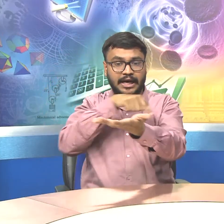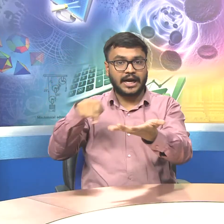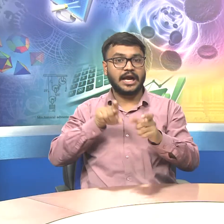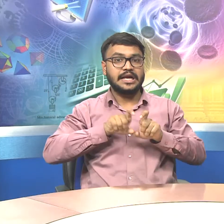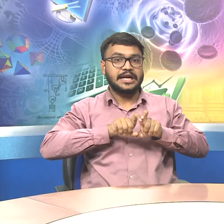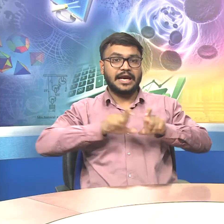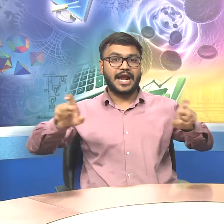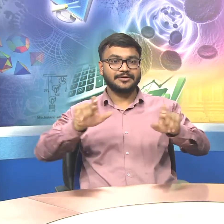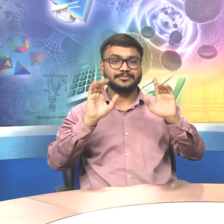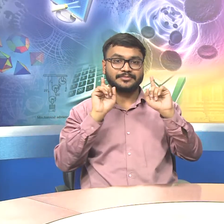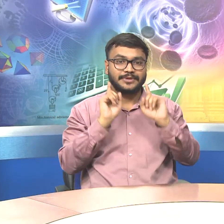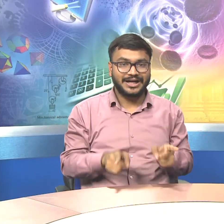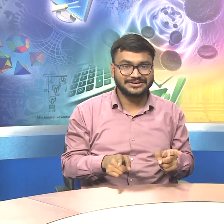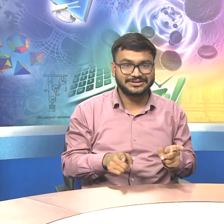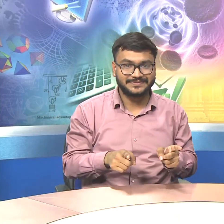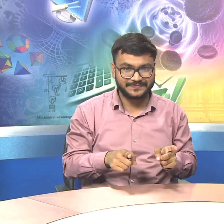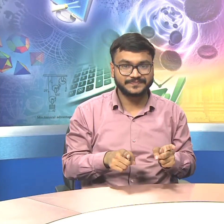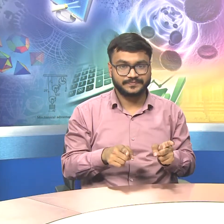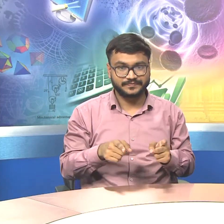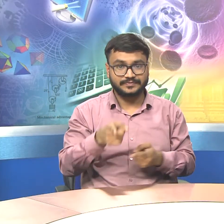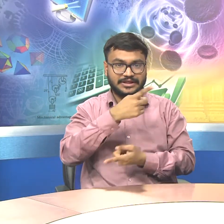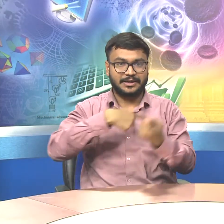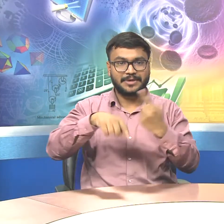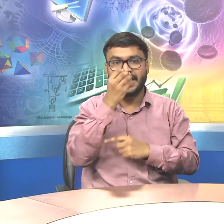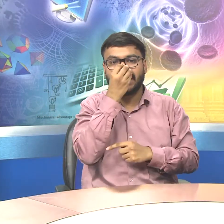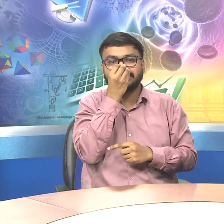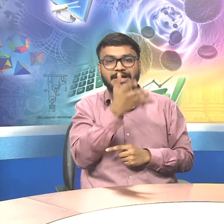door, mother, gift and table.